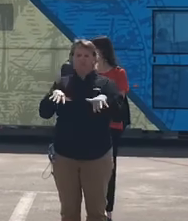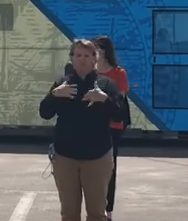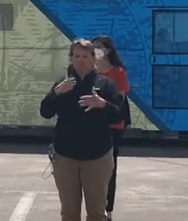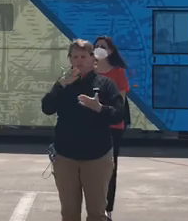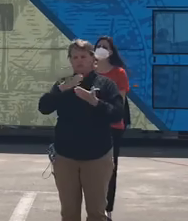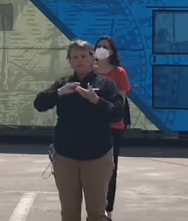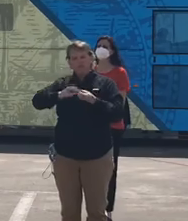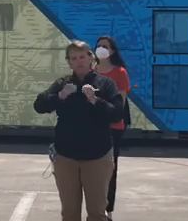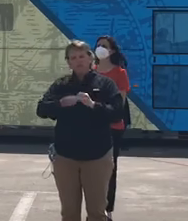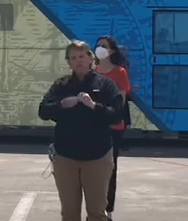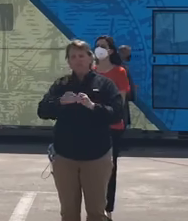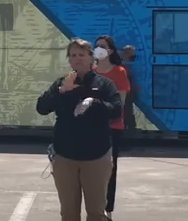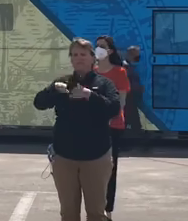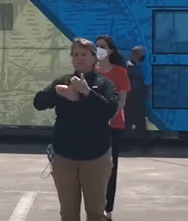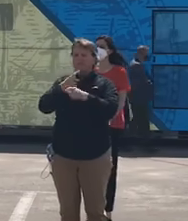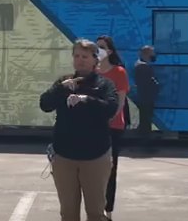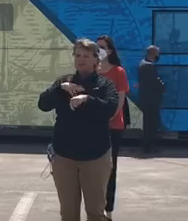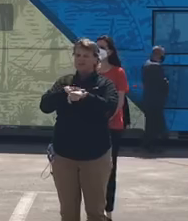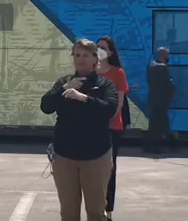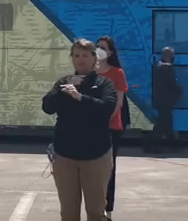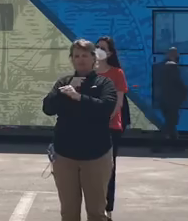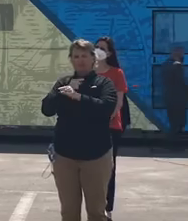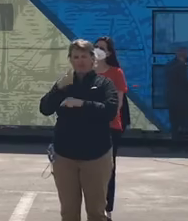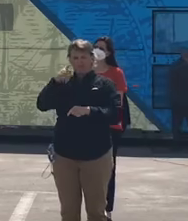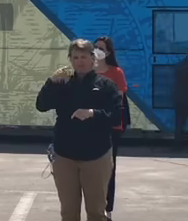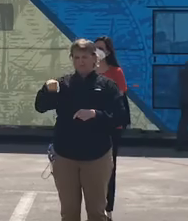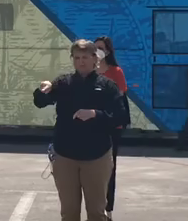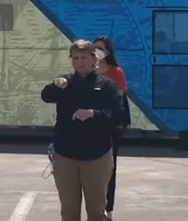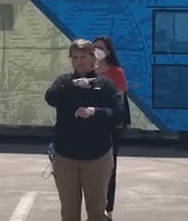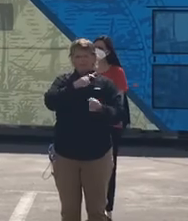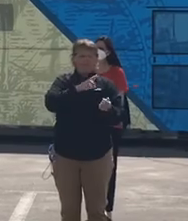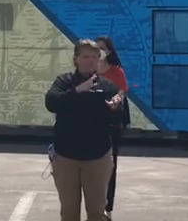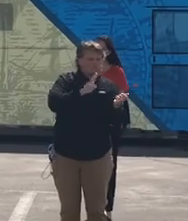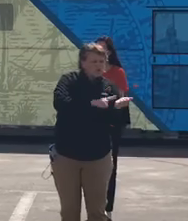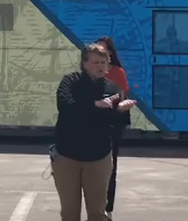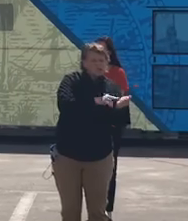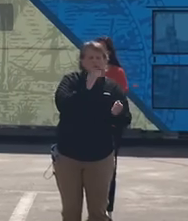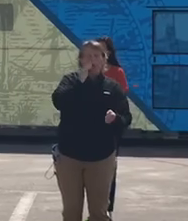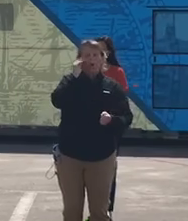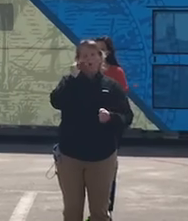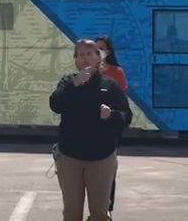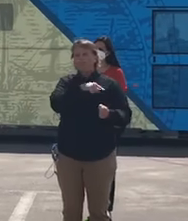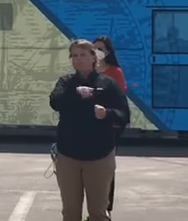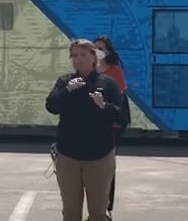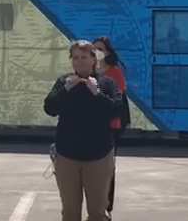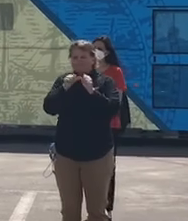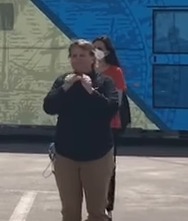teams for the nursing homes and long-term care facilities, they continue to test.